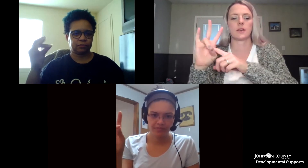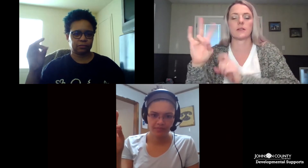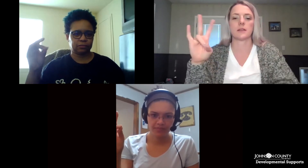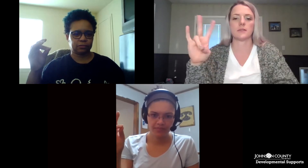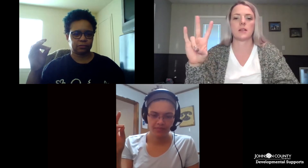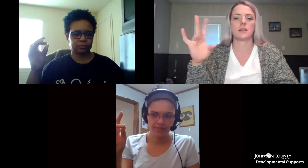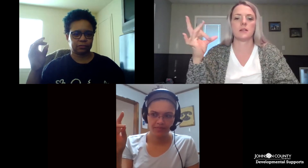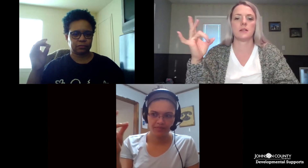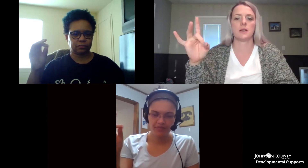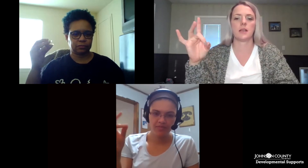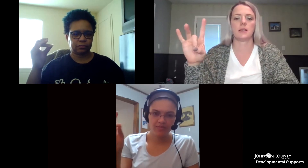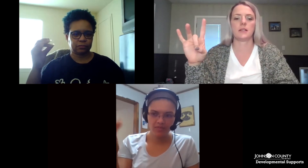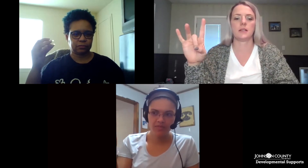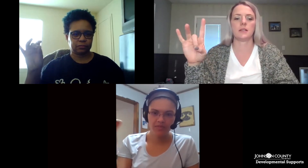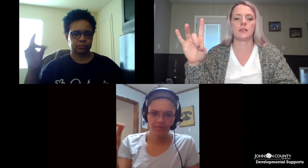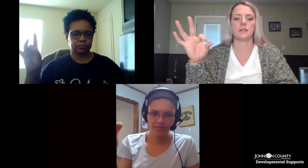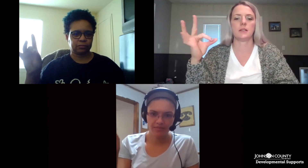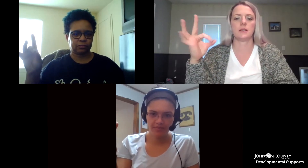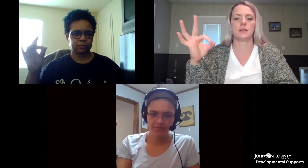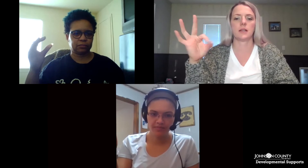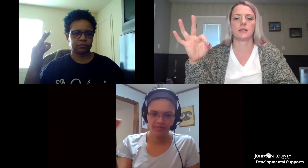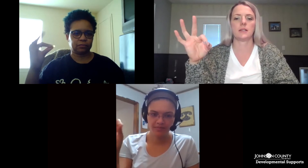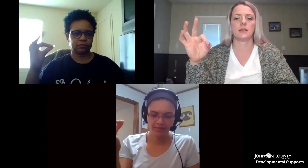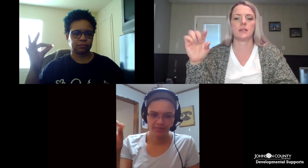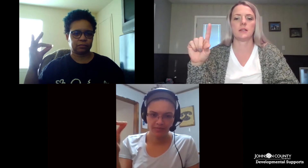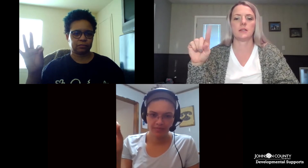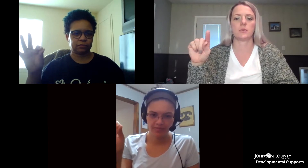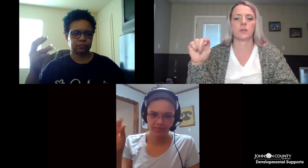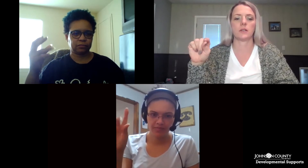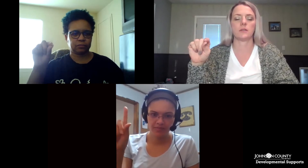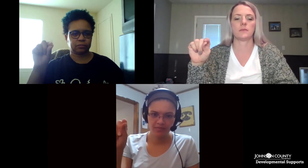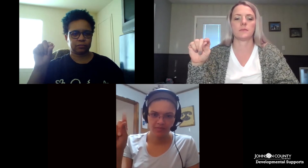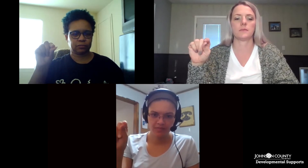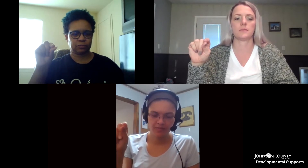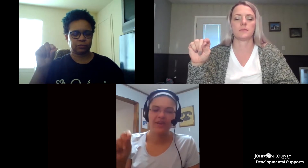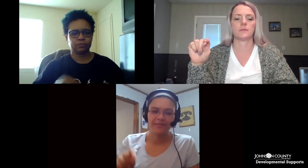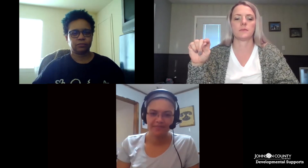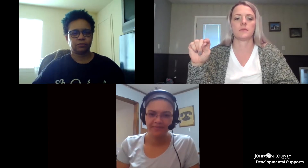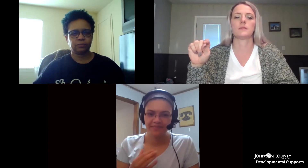Okay, 17, 18, 19, 20.